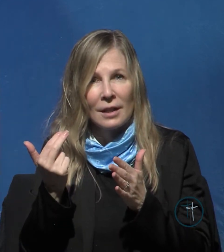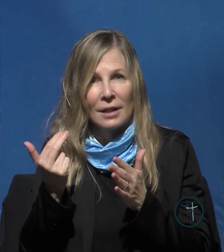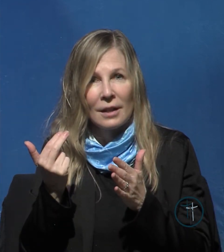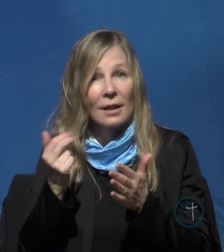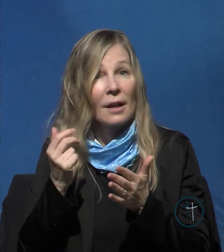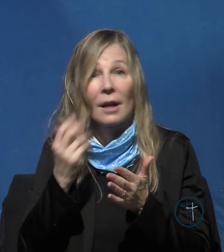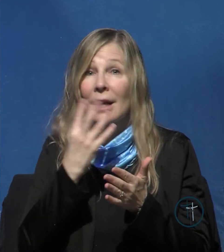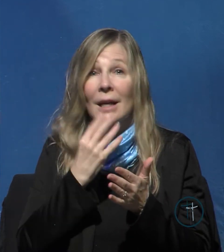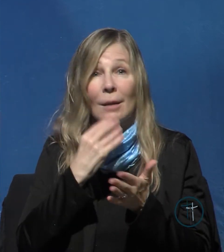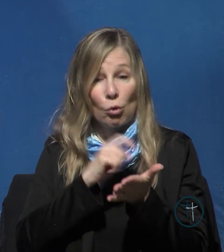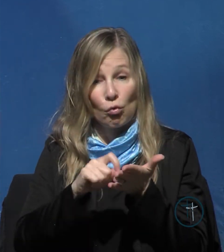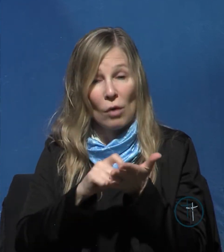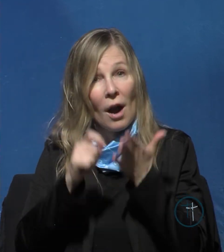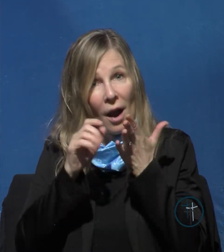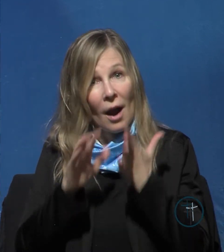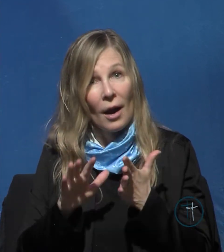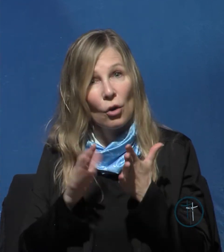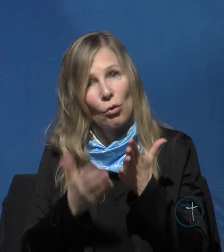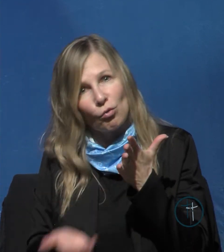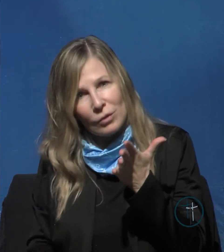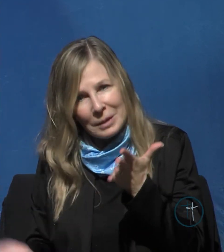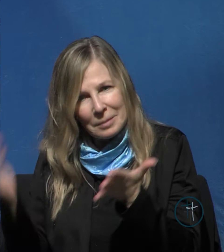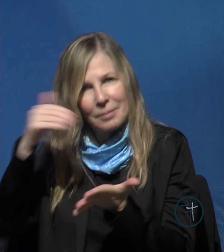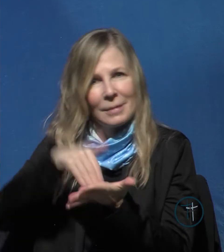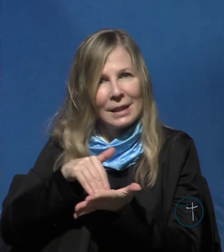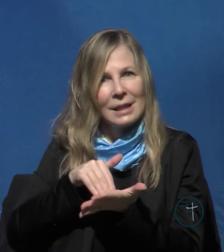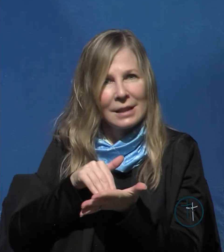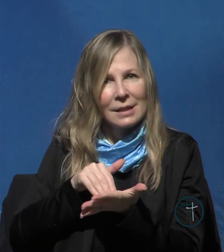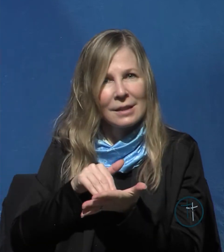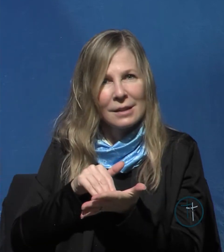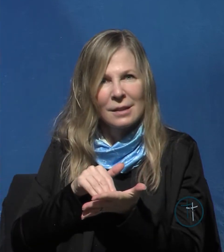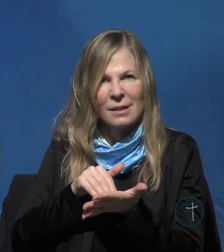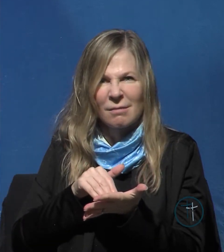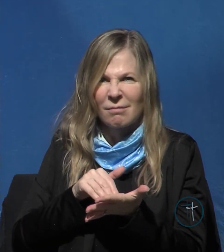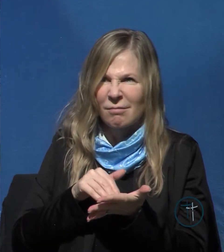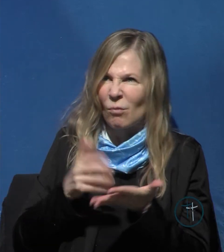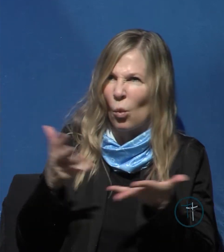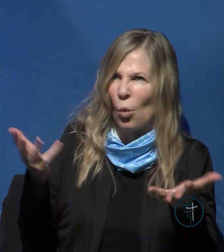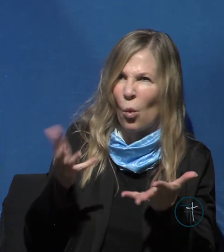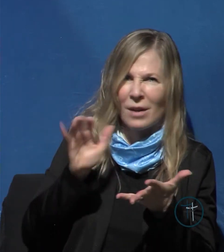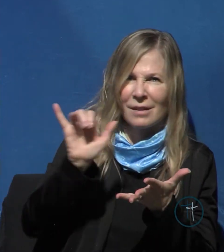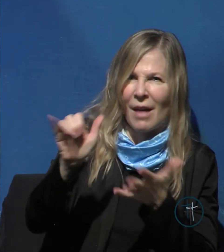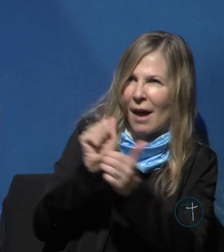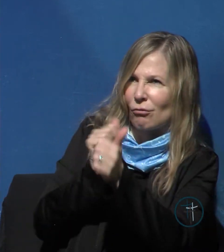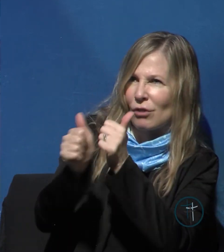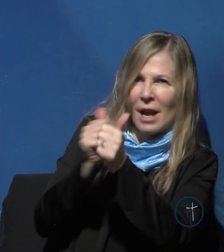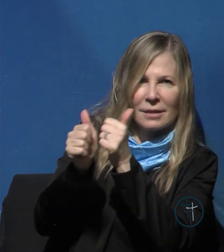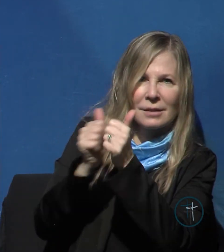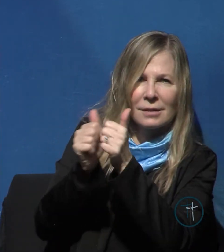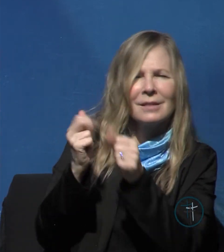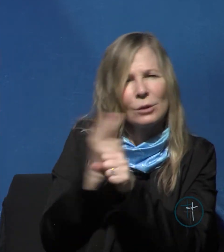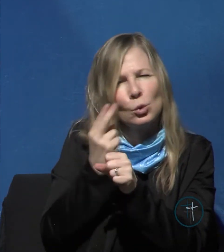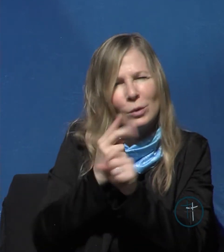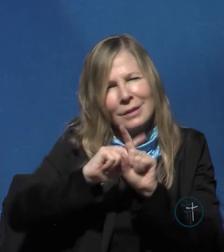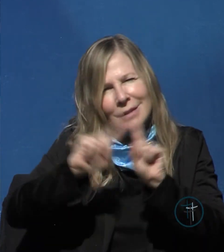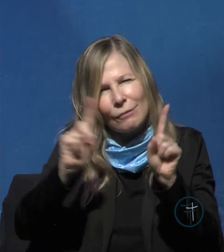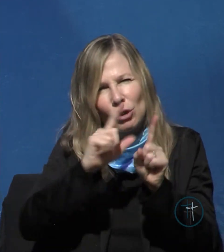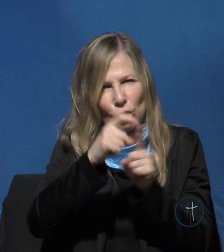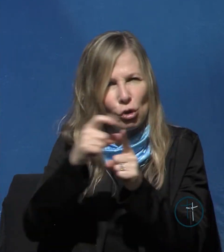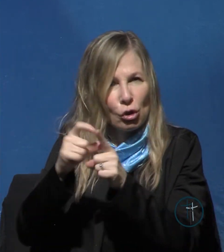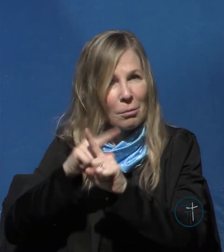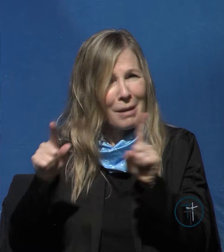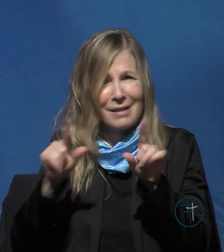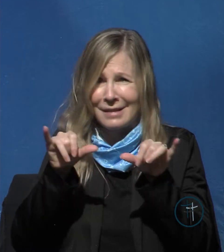the writer of Hebrews sort of reiterates what running the race is. He uses some different terminology, but